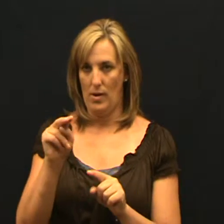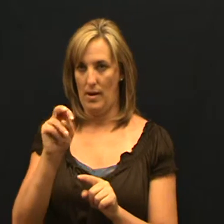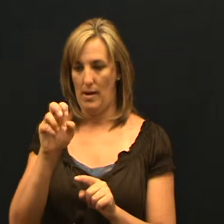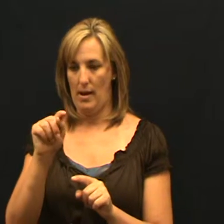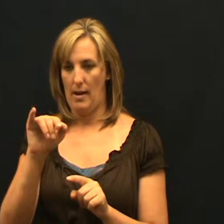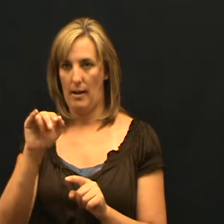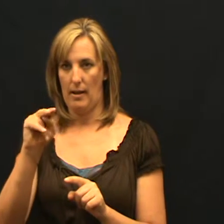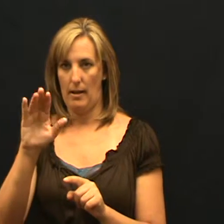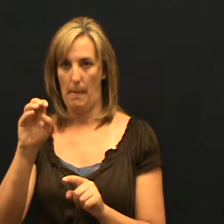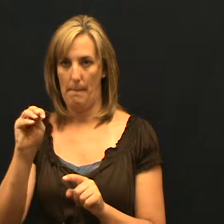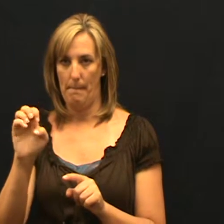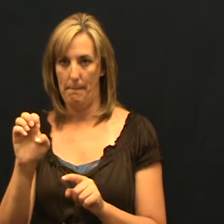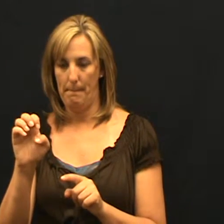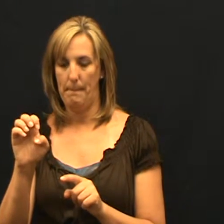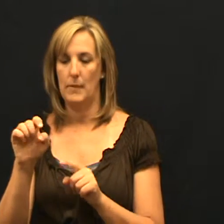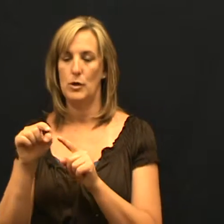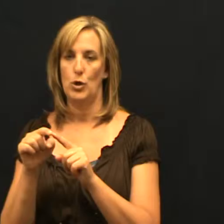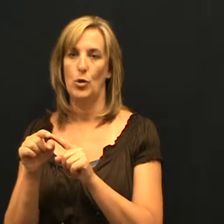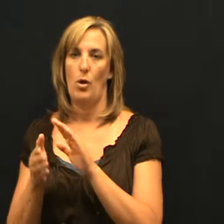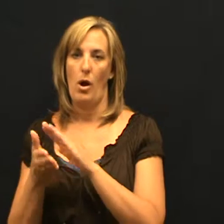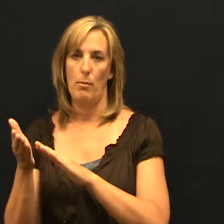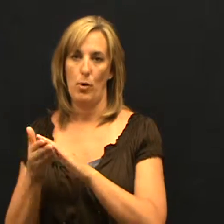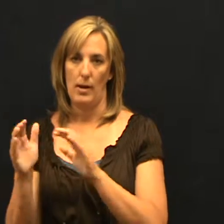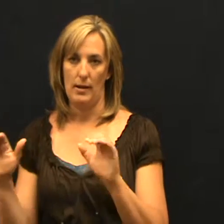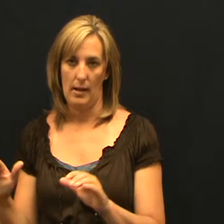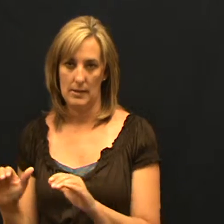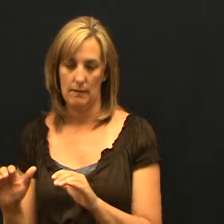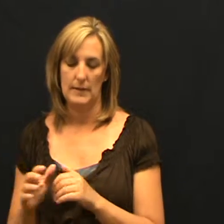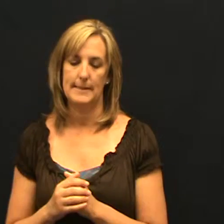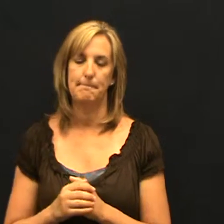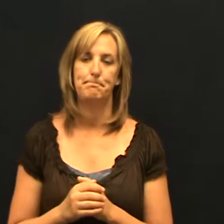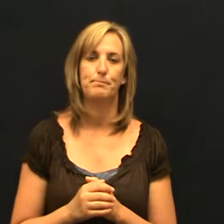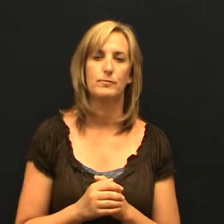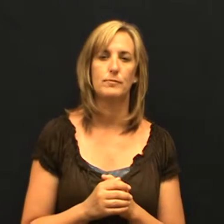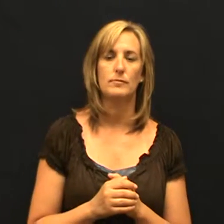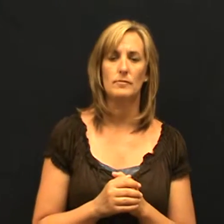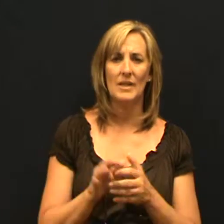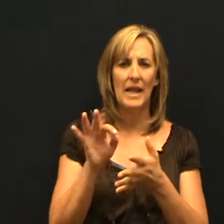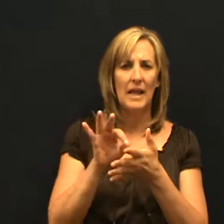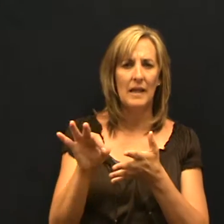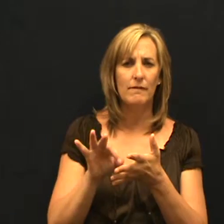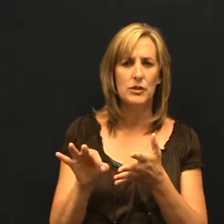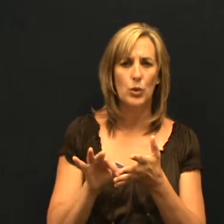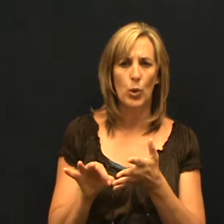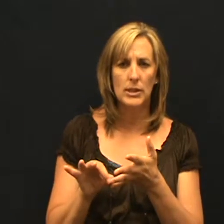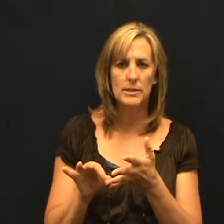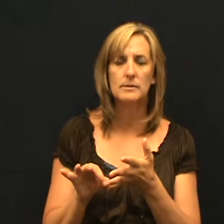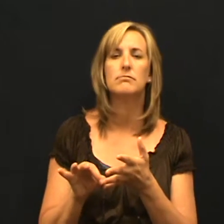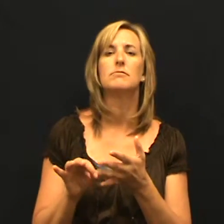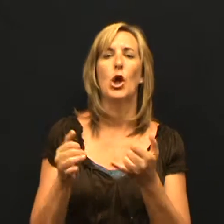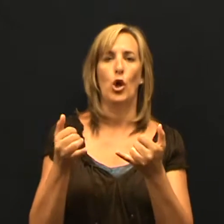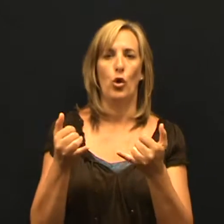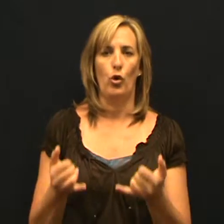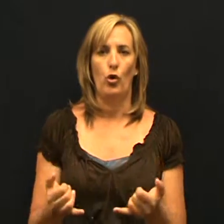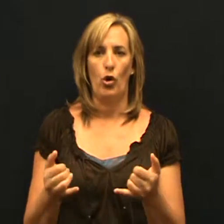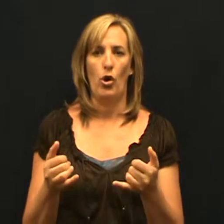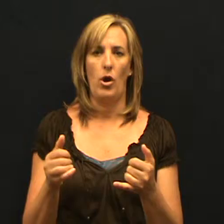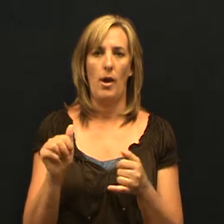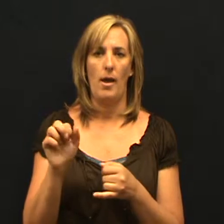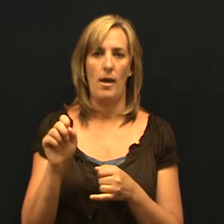operating activities. Inventories, on the other hand, a current asset, increased from the beginning of the year to the ending of the year.